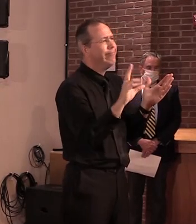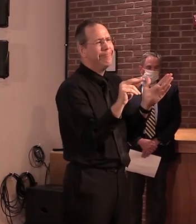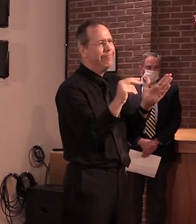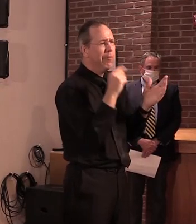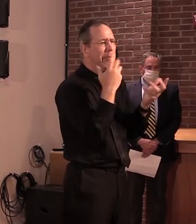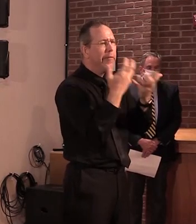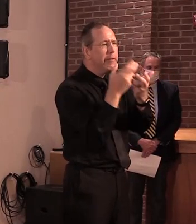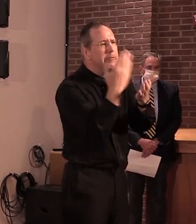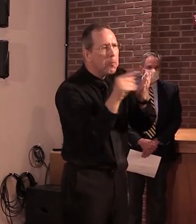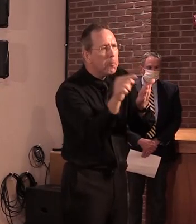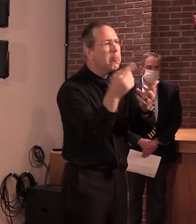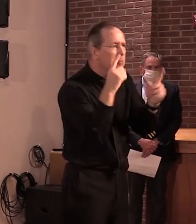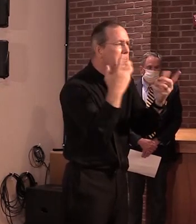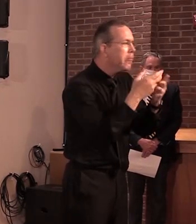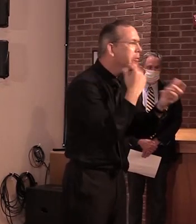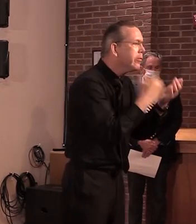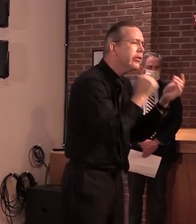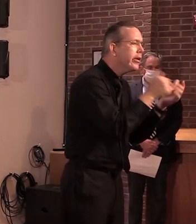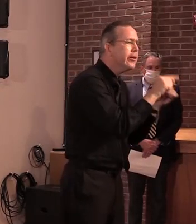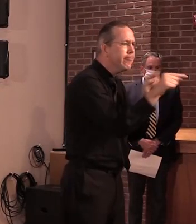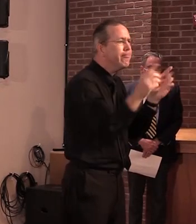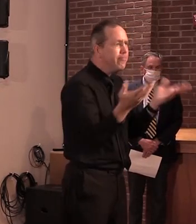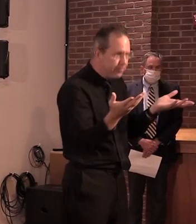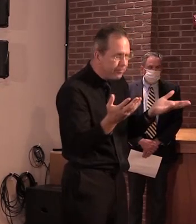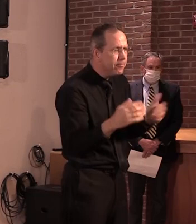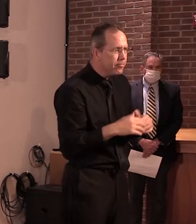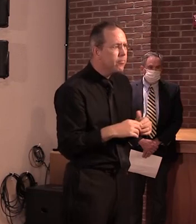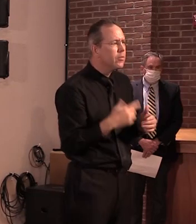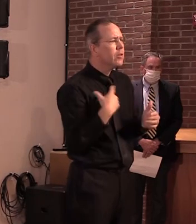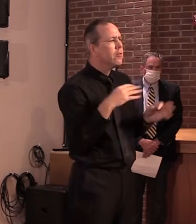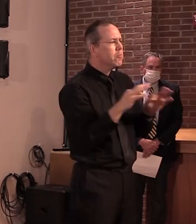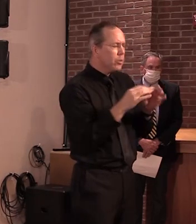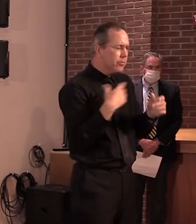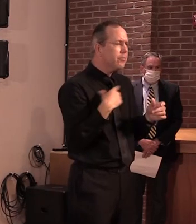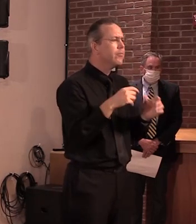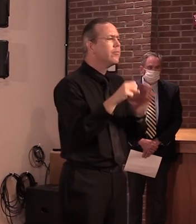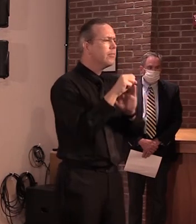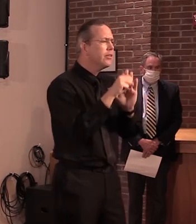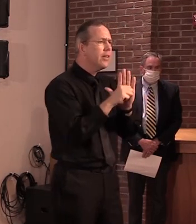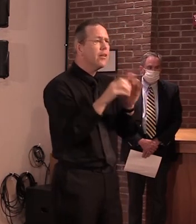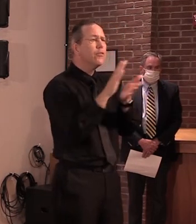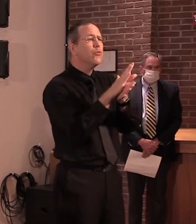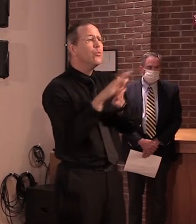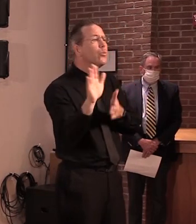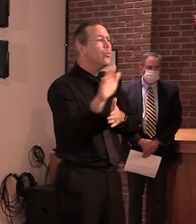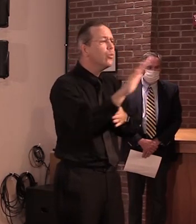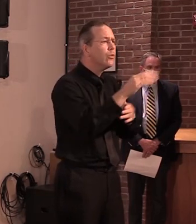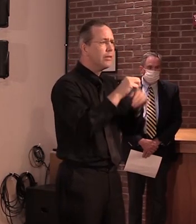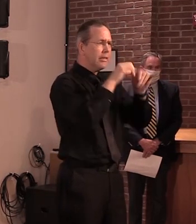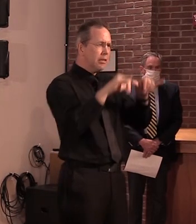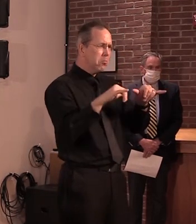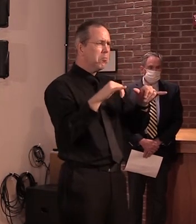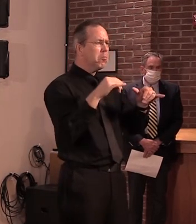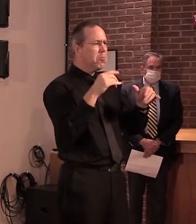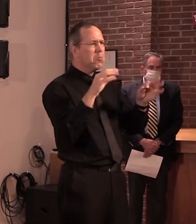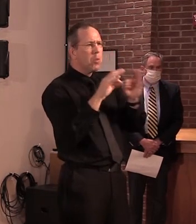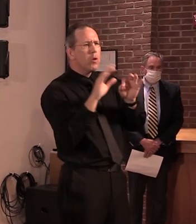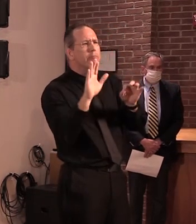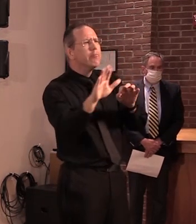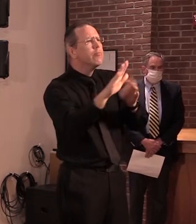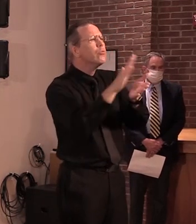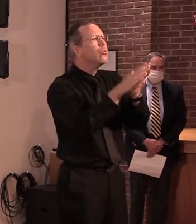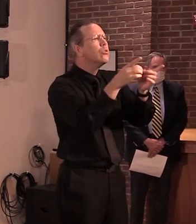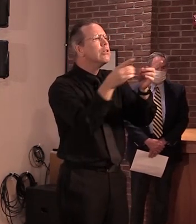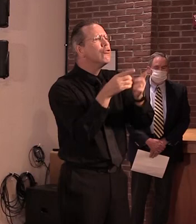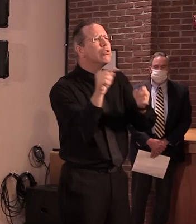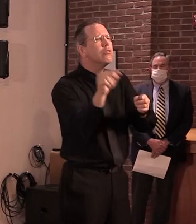due to our state school structure, we must also respect the local decision-making process. This is why the